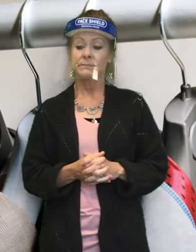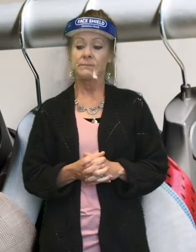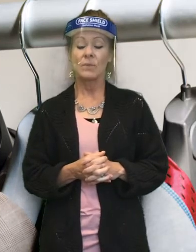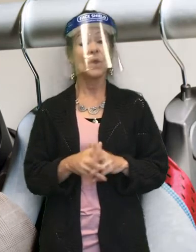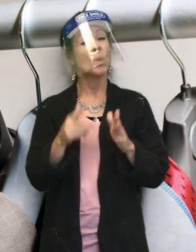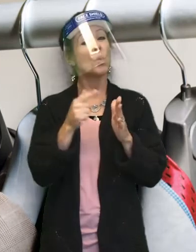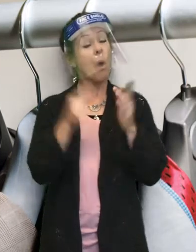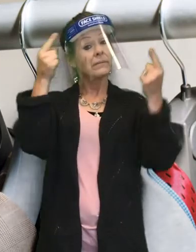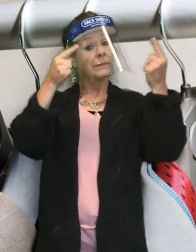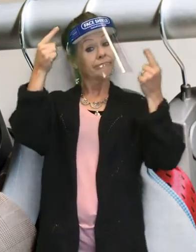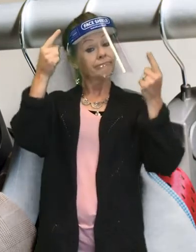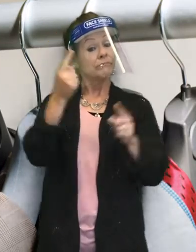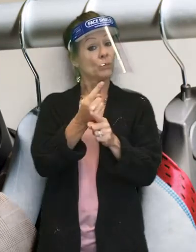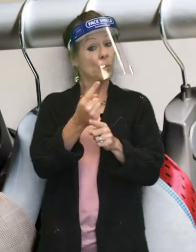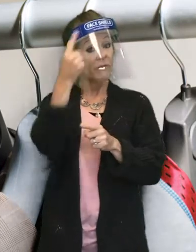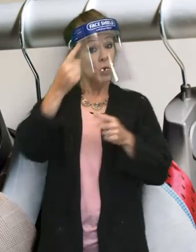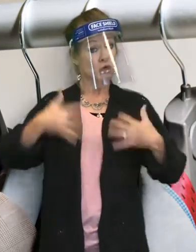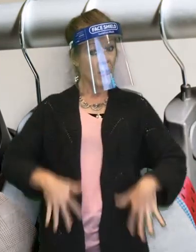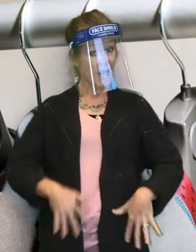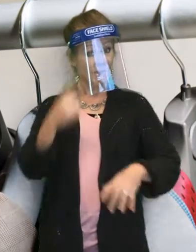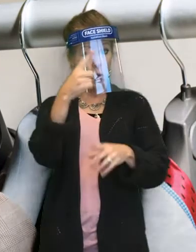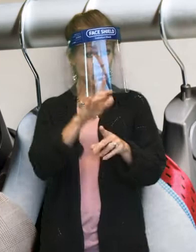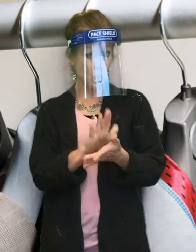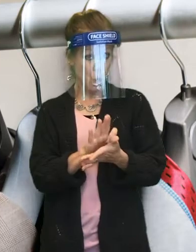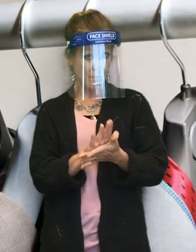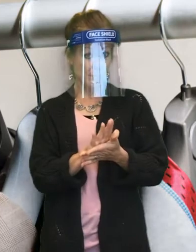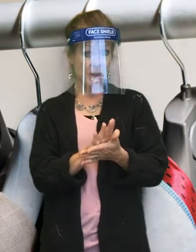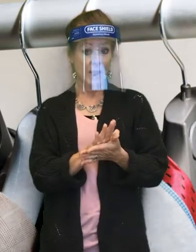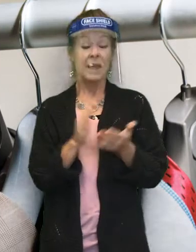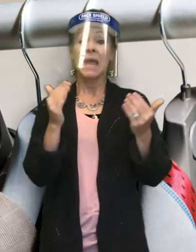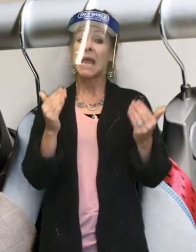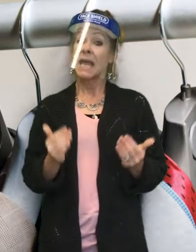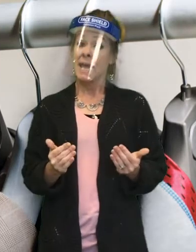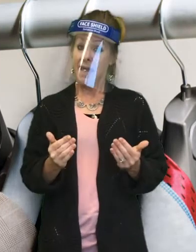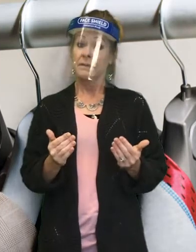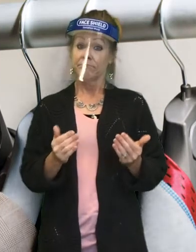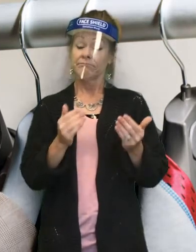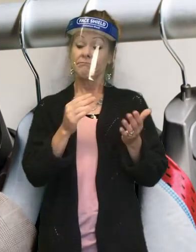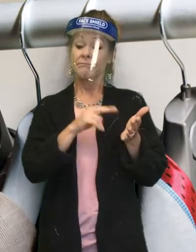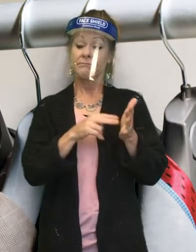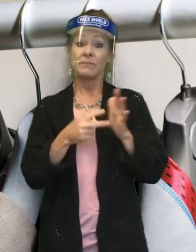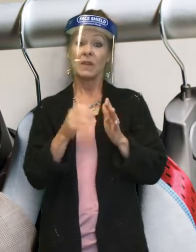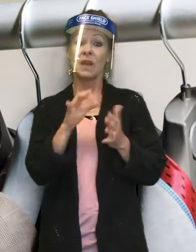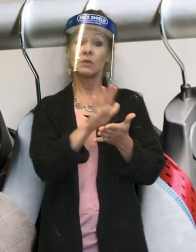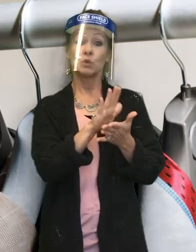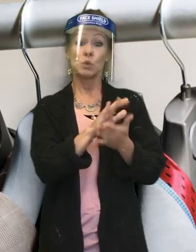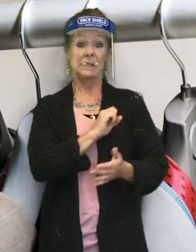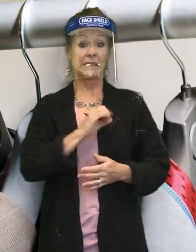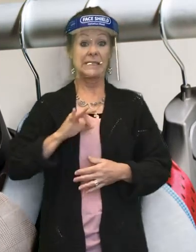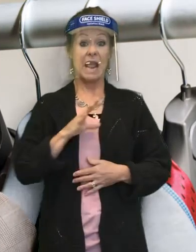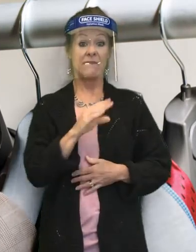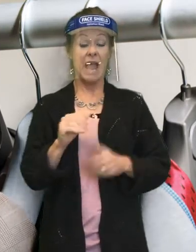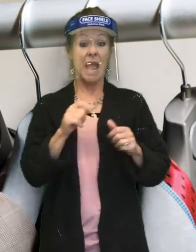What is considered appropriate dress for school is at the discretion of the school staff